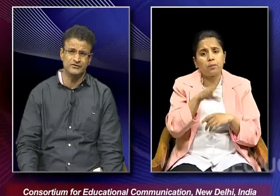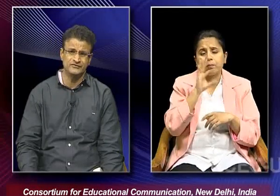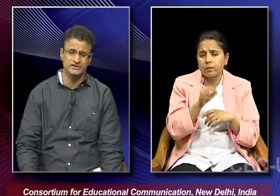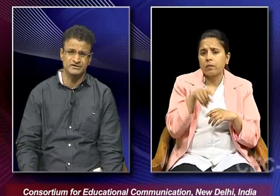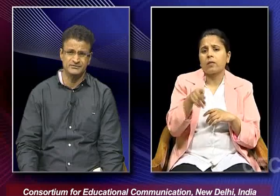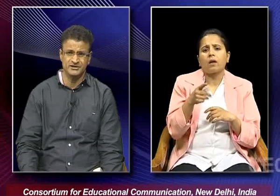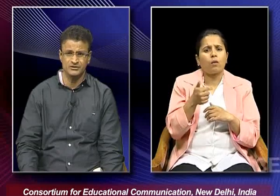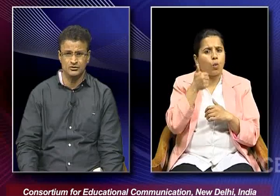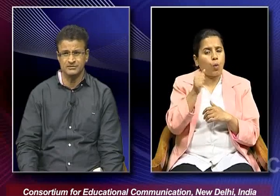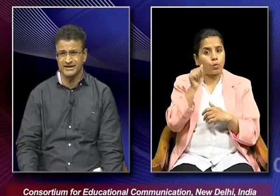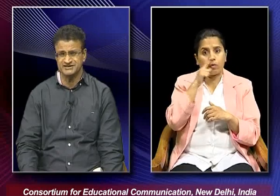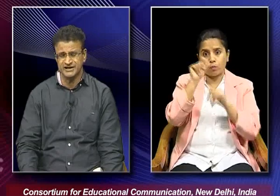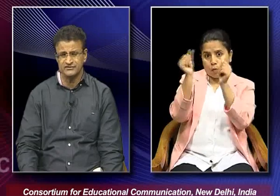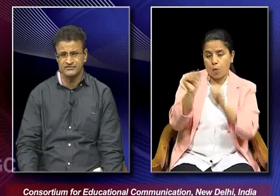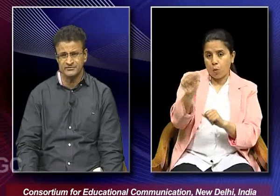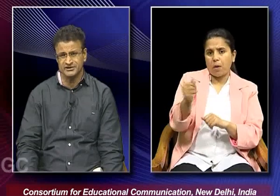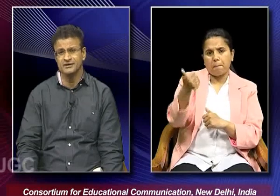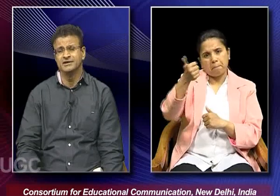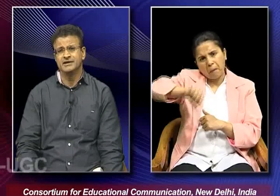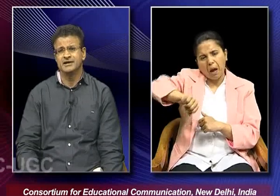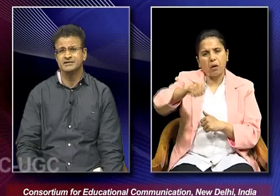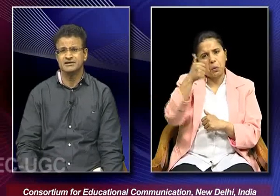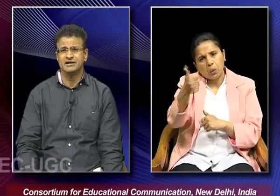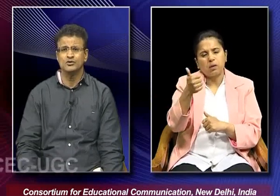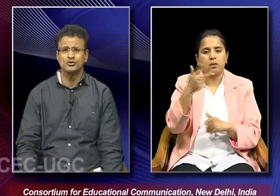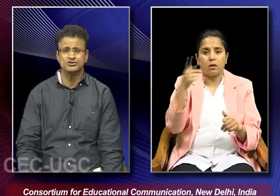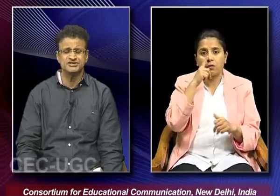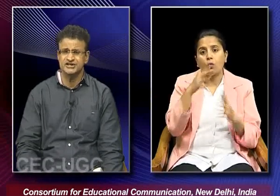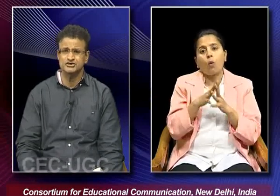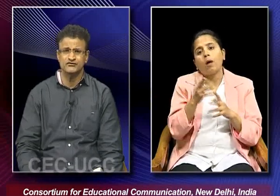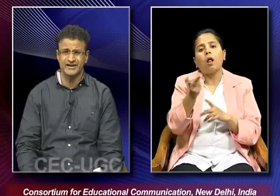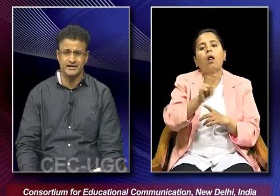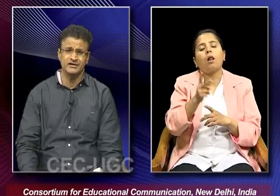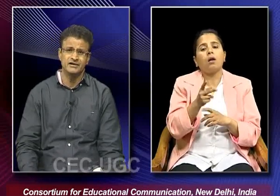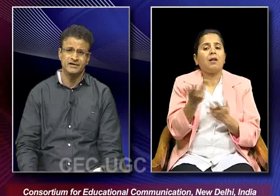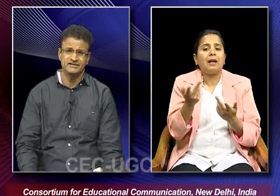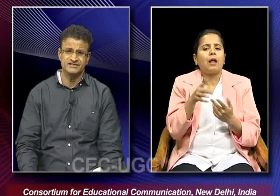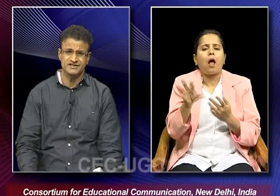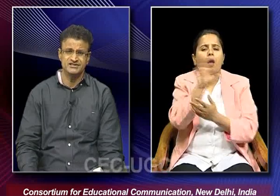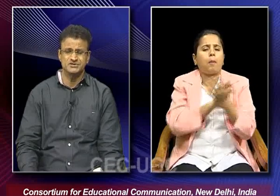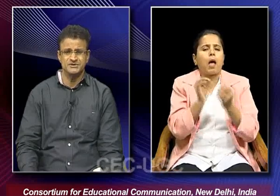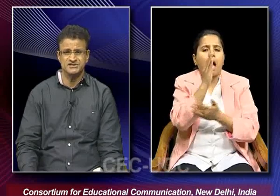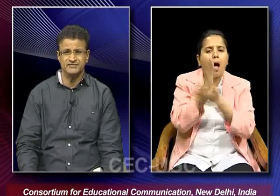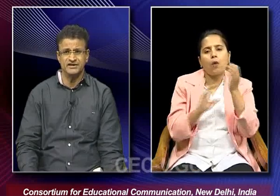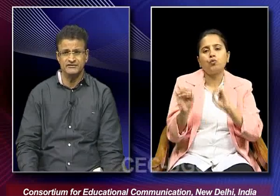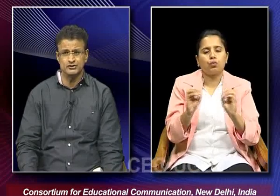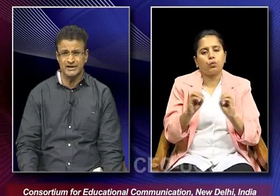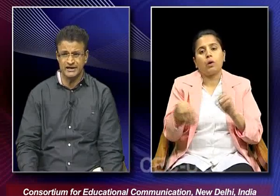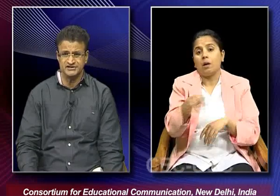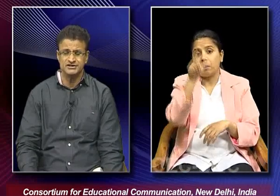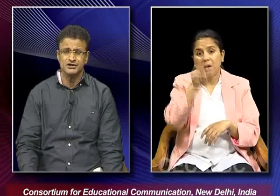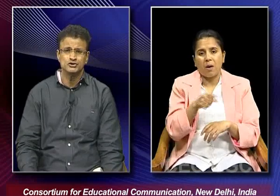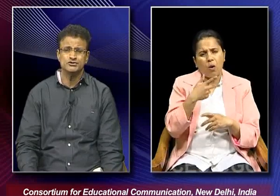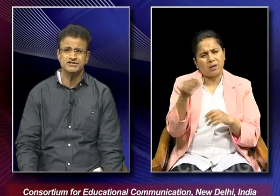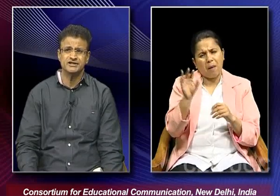side of the women or the bad side of the women, and there are no shades of grey in that sense which every individual